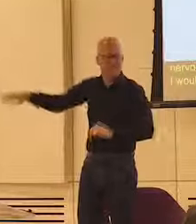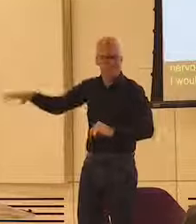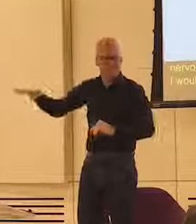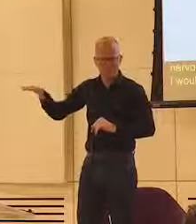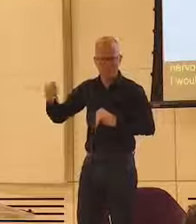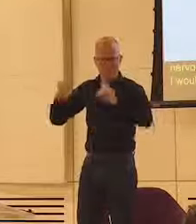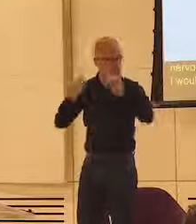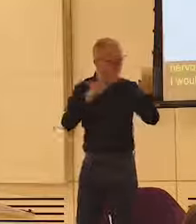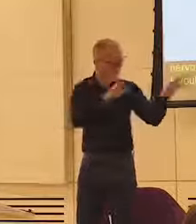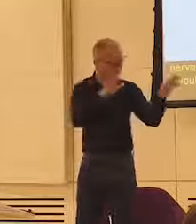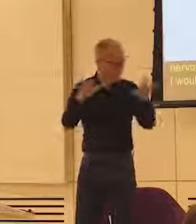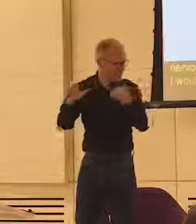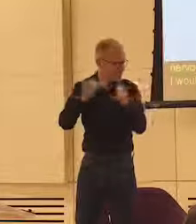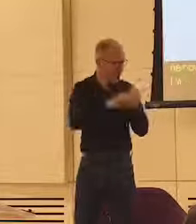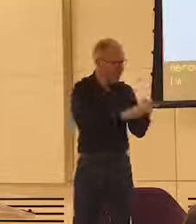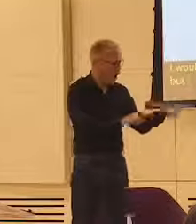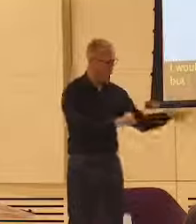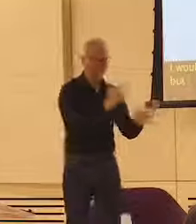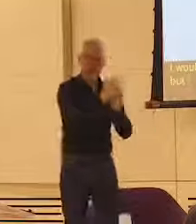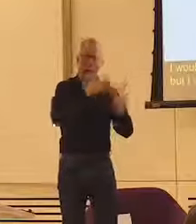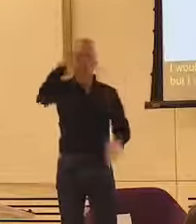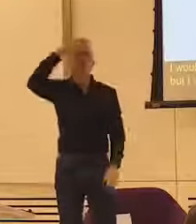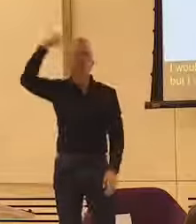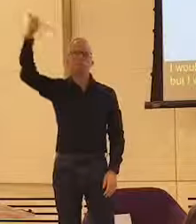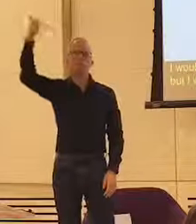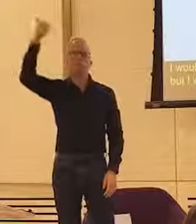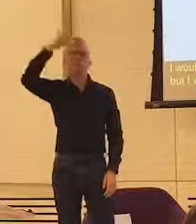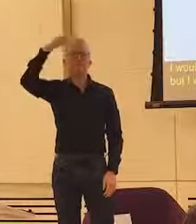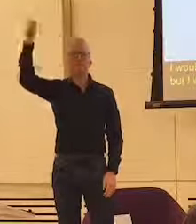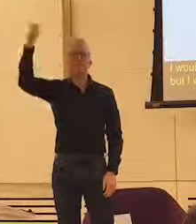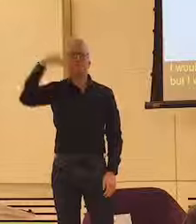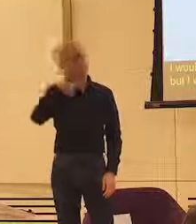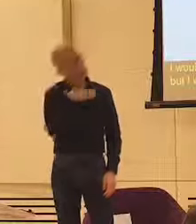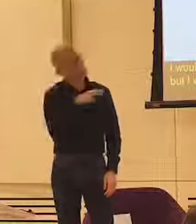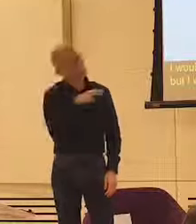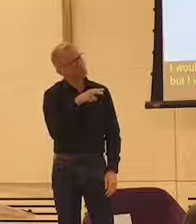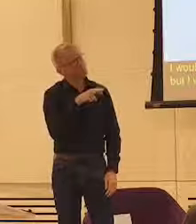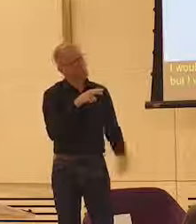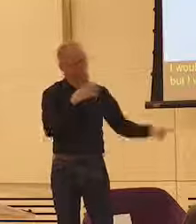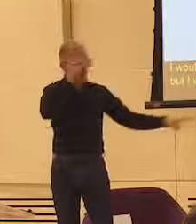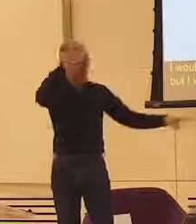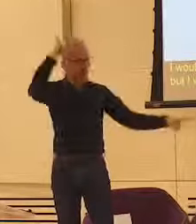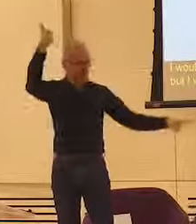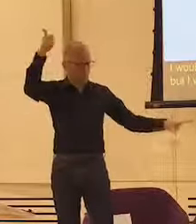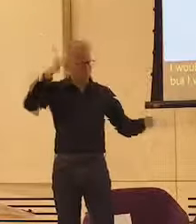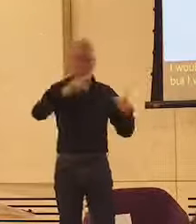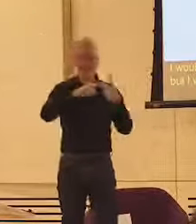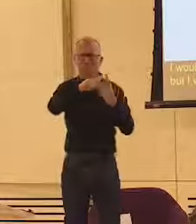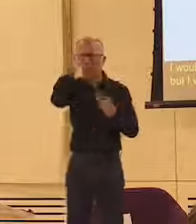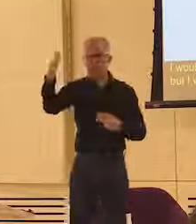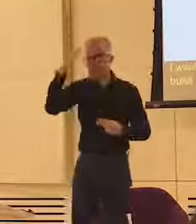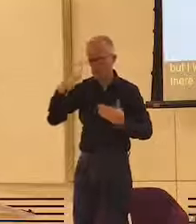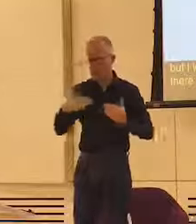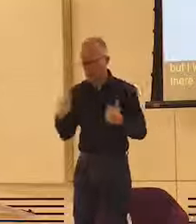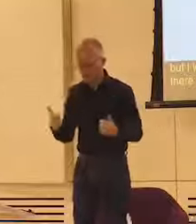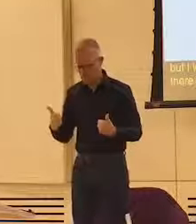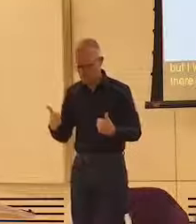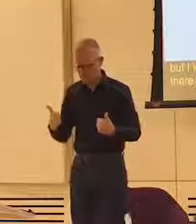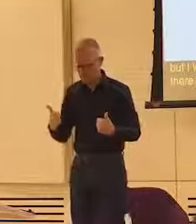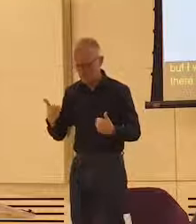but I want to perhaps be able to forget about 2018. And there is a suggestion by Sarah to